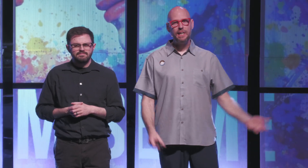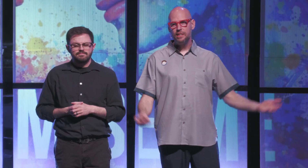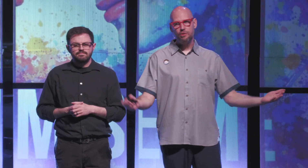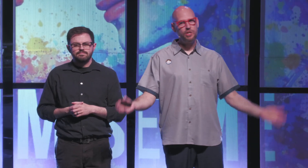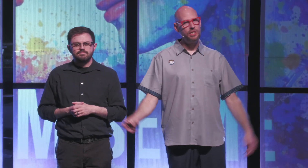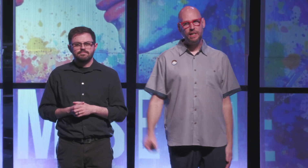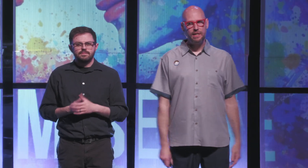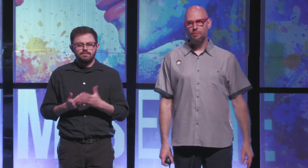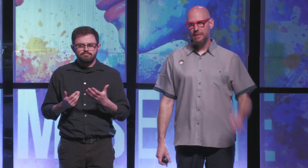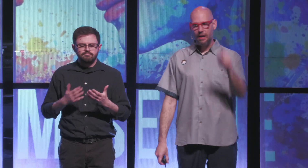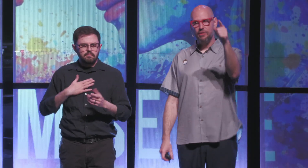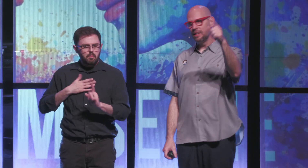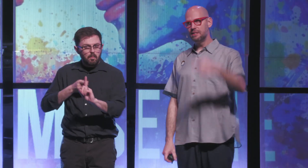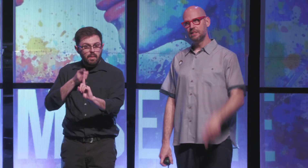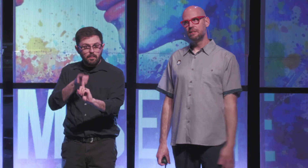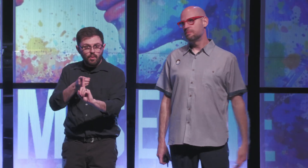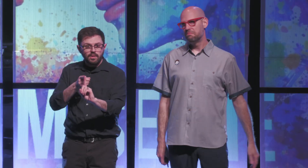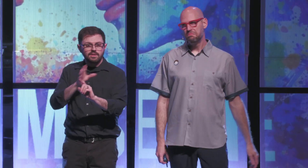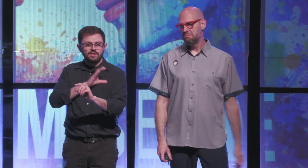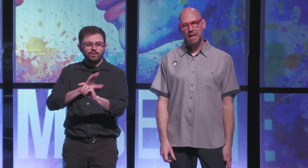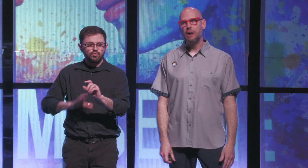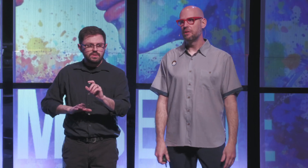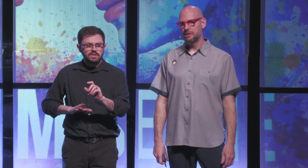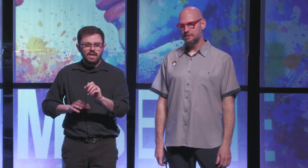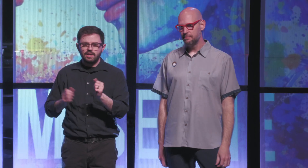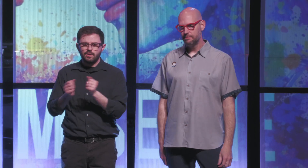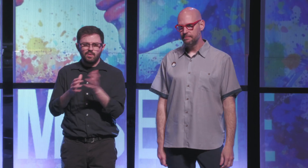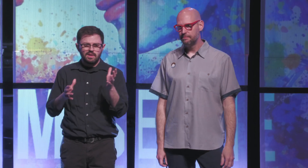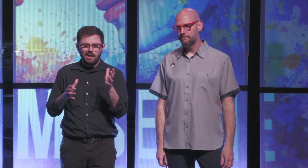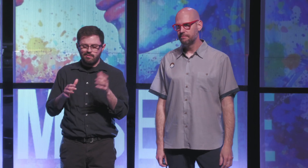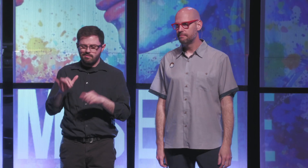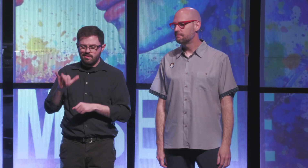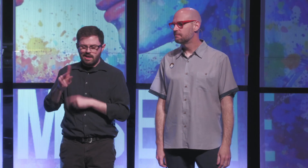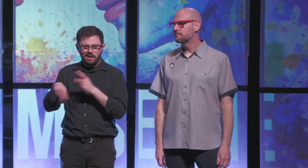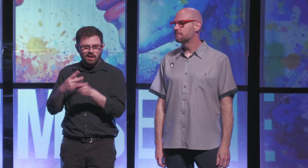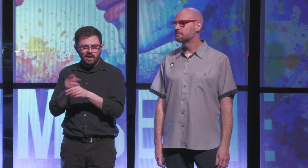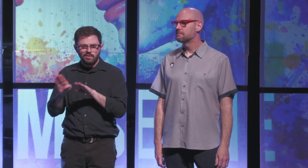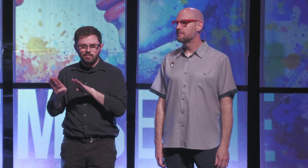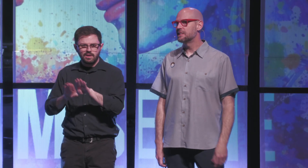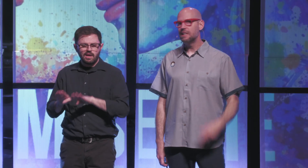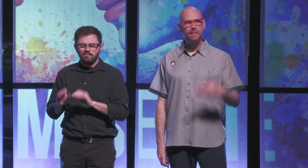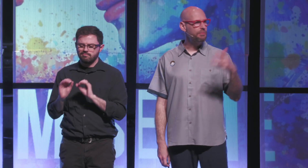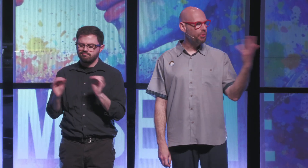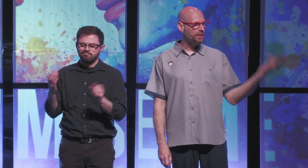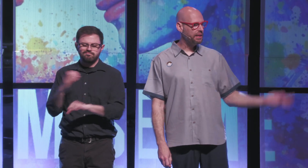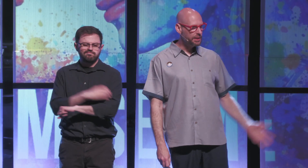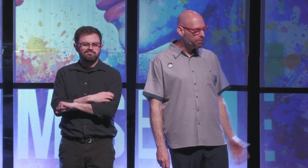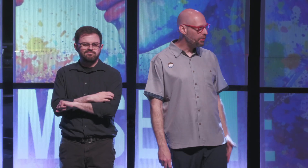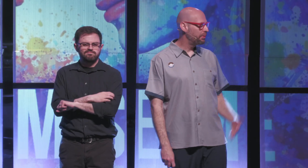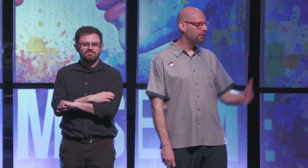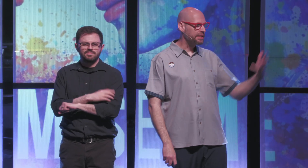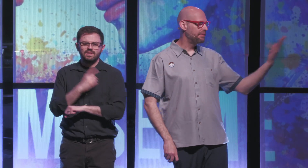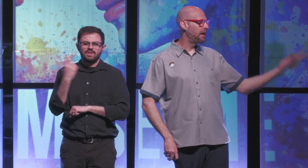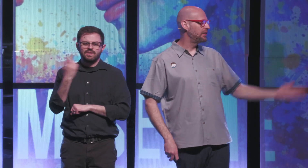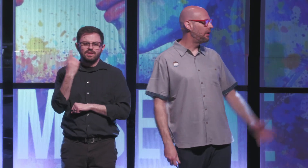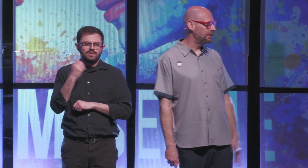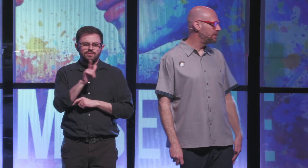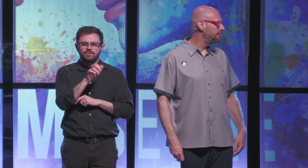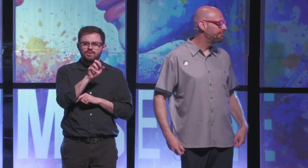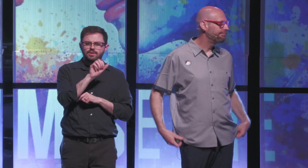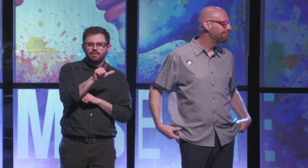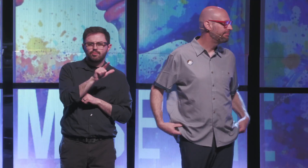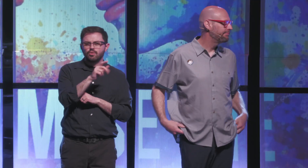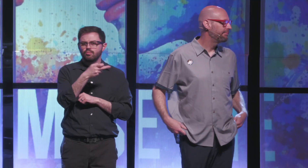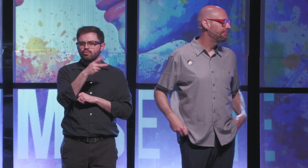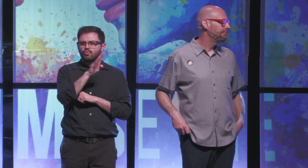I'm saying that Christianity without this is powerless, is nothing more than liberal progressive